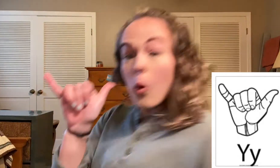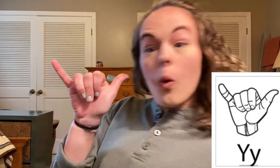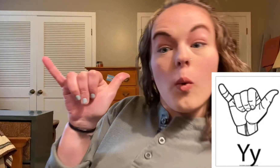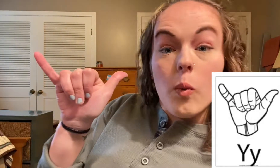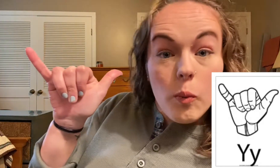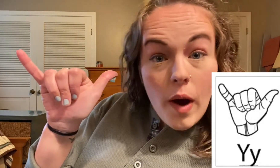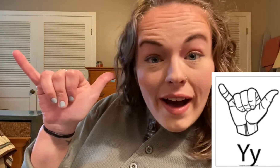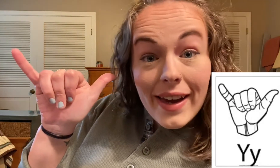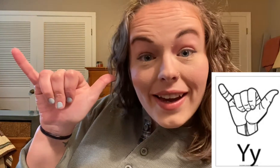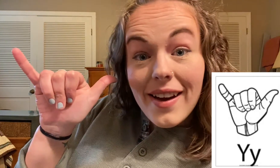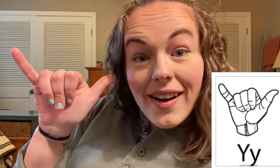Y,